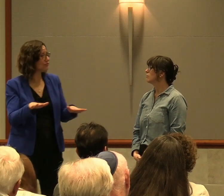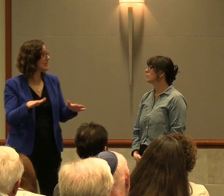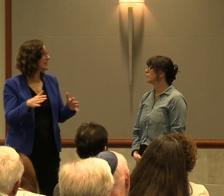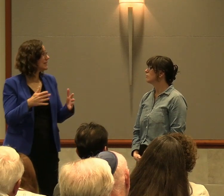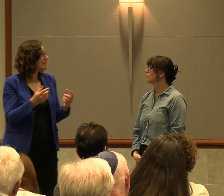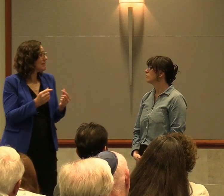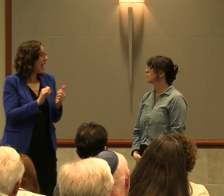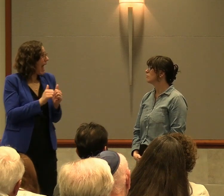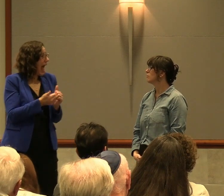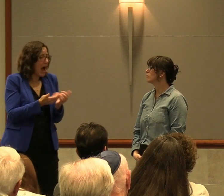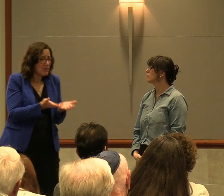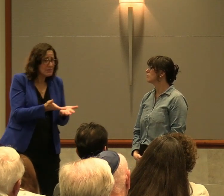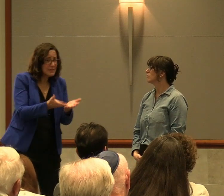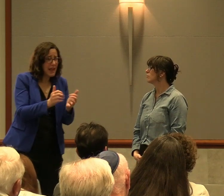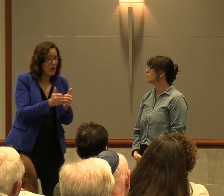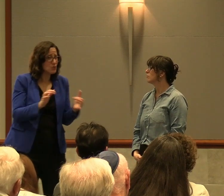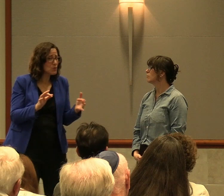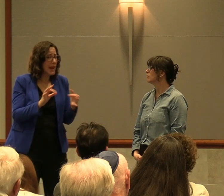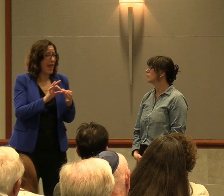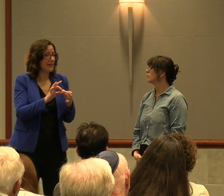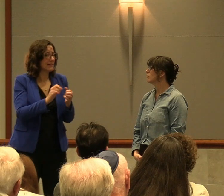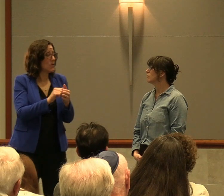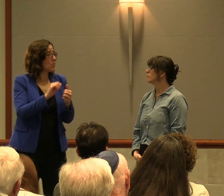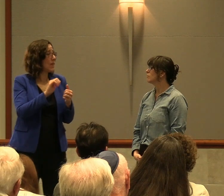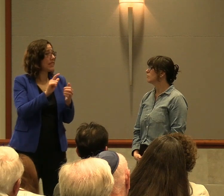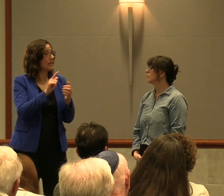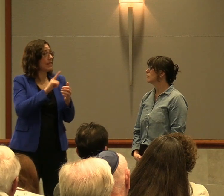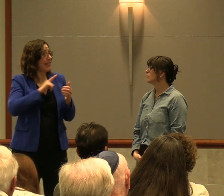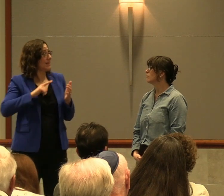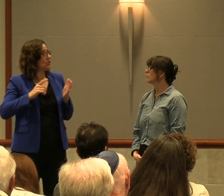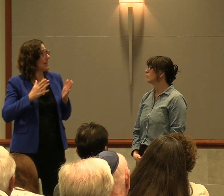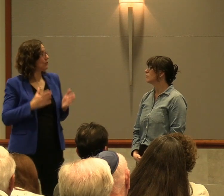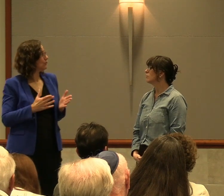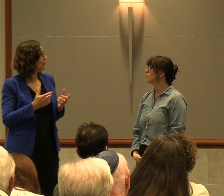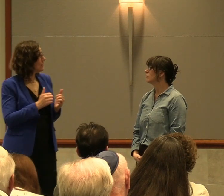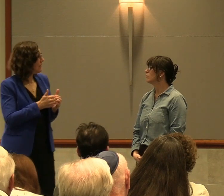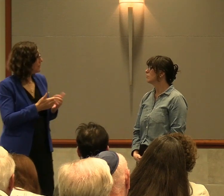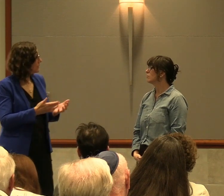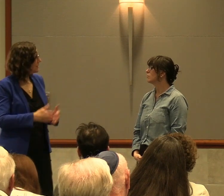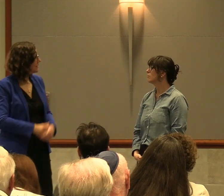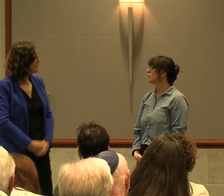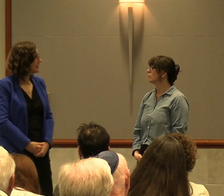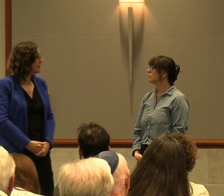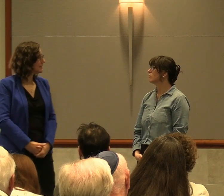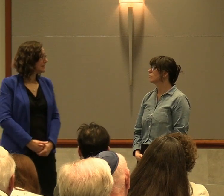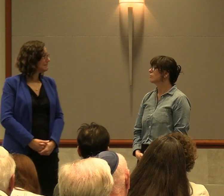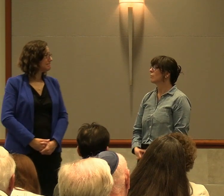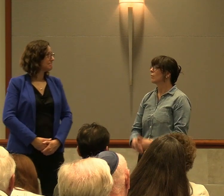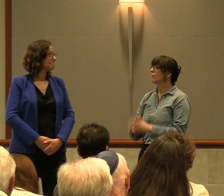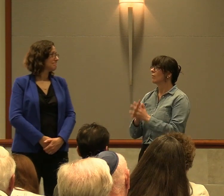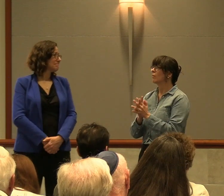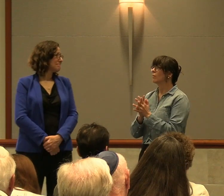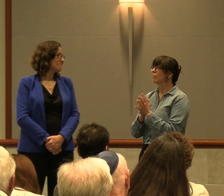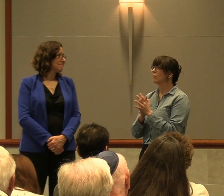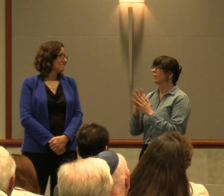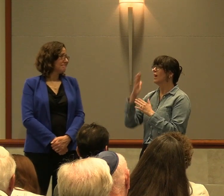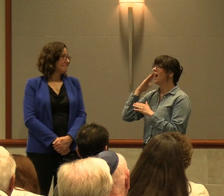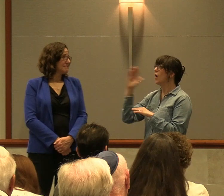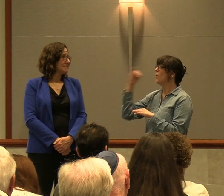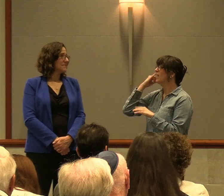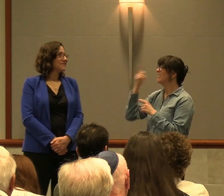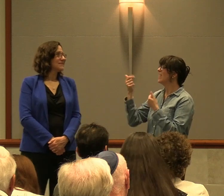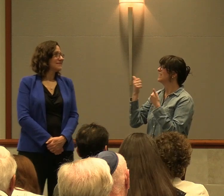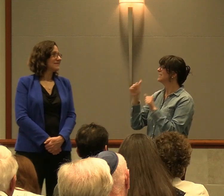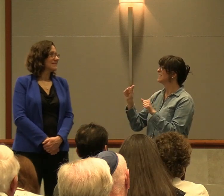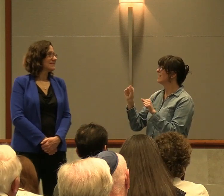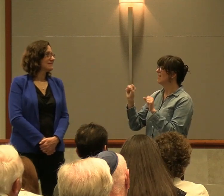about how to connect with our legislators? Well, I don't know exactly where they're in life, whether they're still